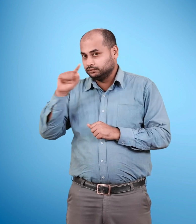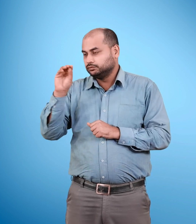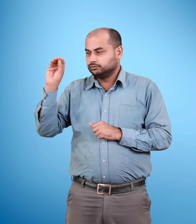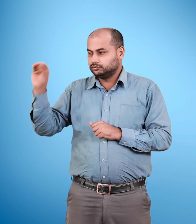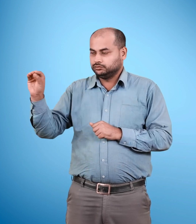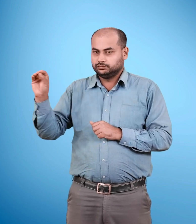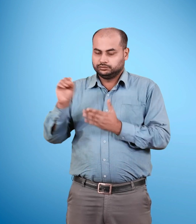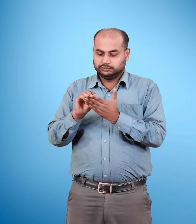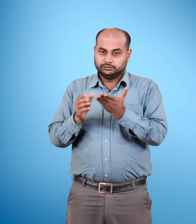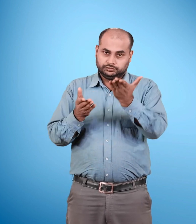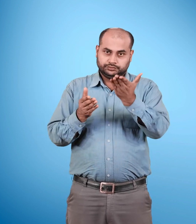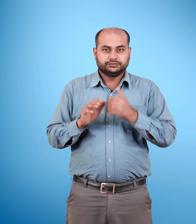blank.